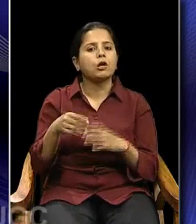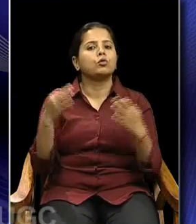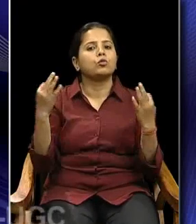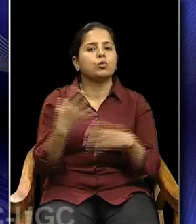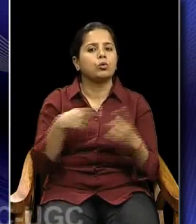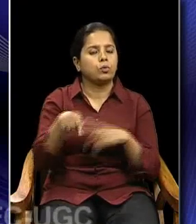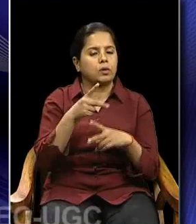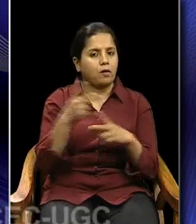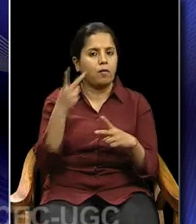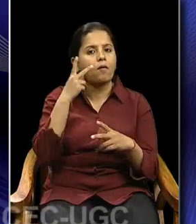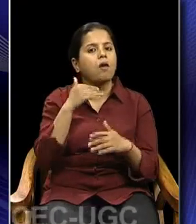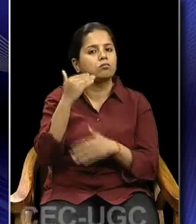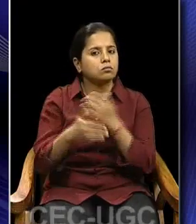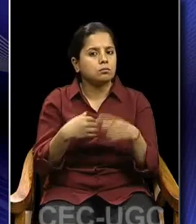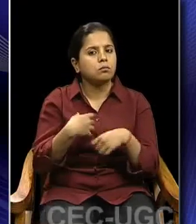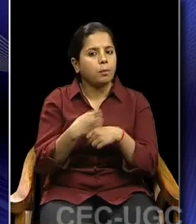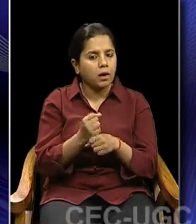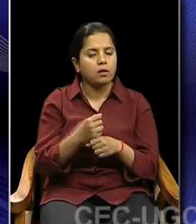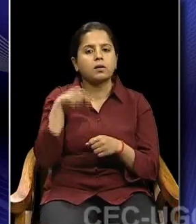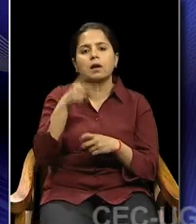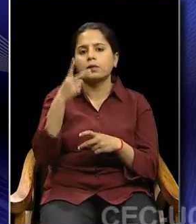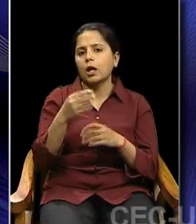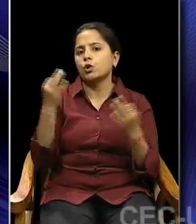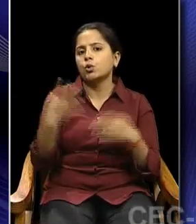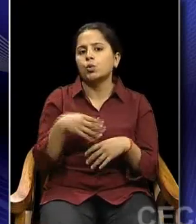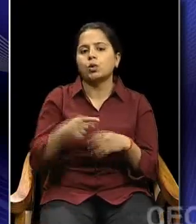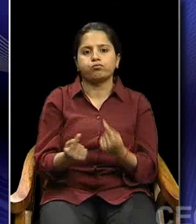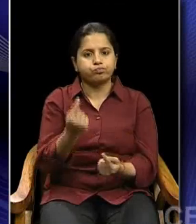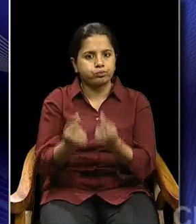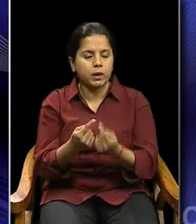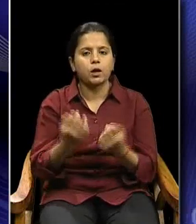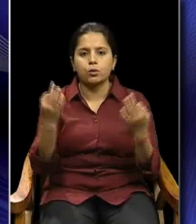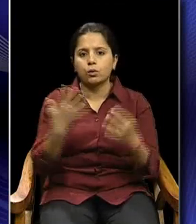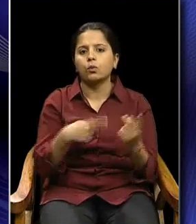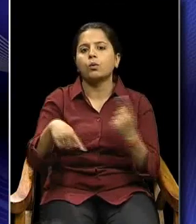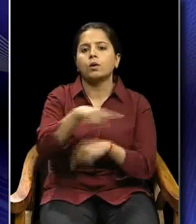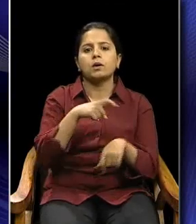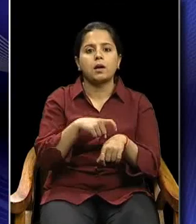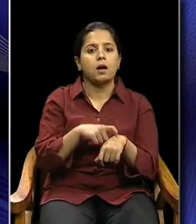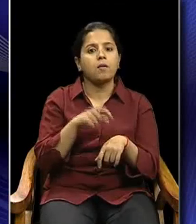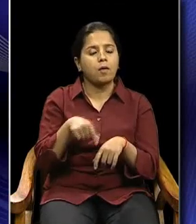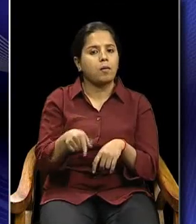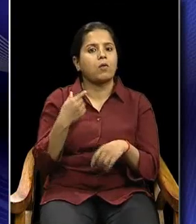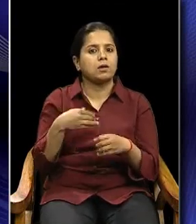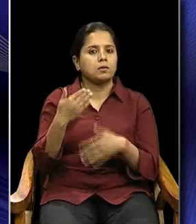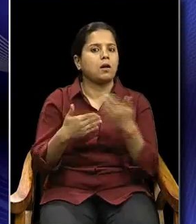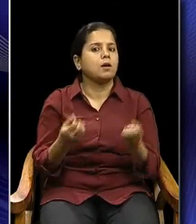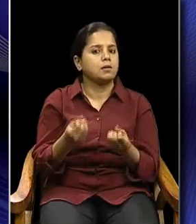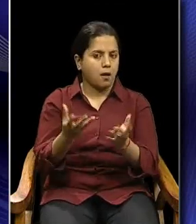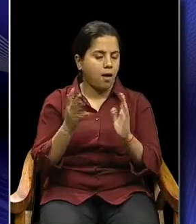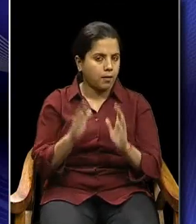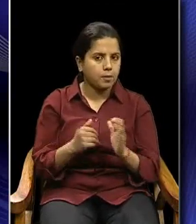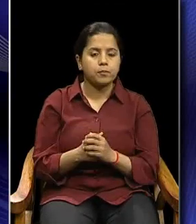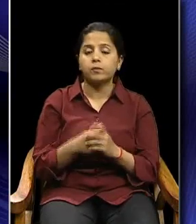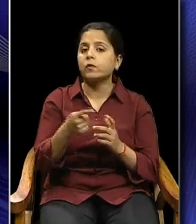agricultural implements for the cultivation of the new crops, because the new season cycle has arrived. And